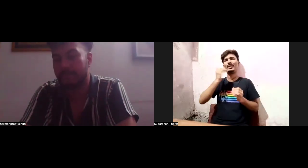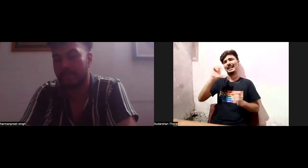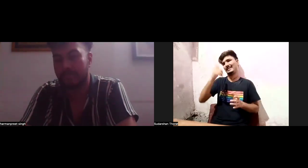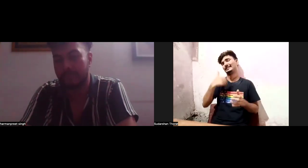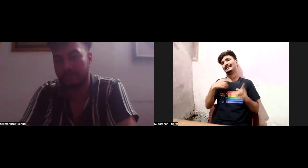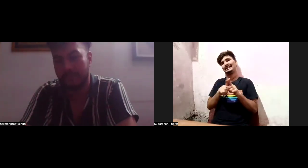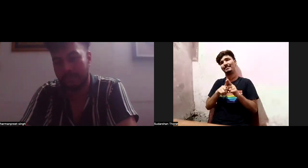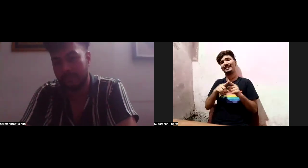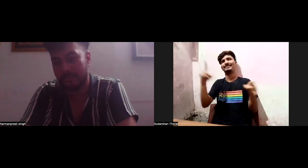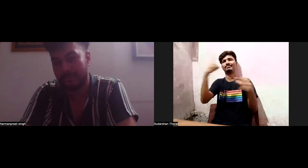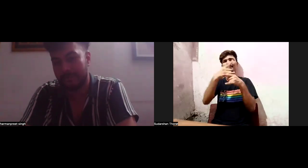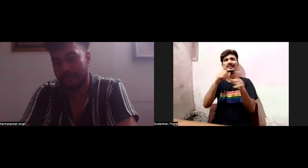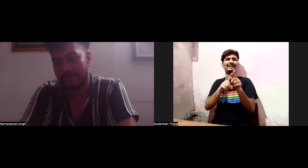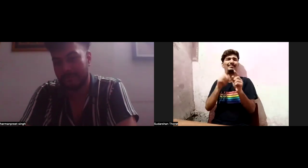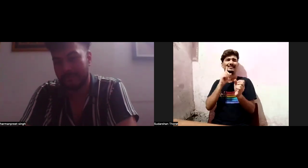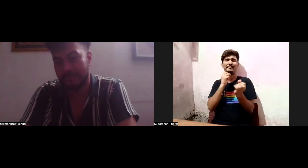don't understand this thing.